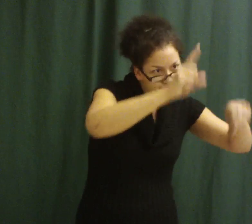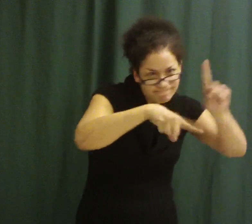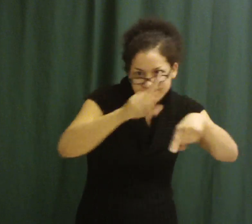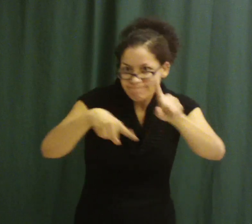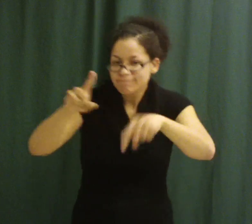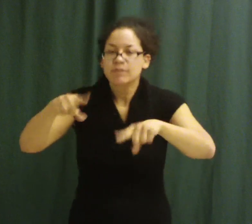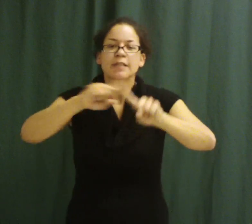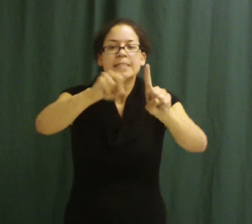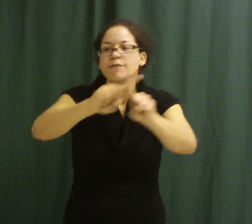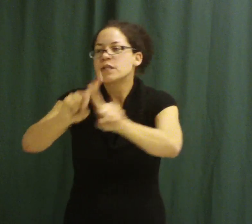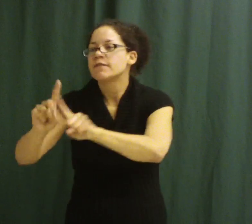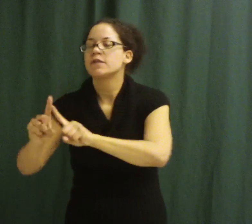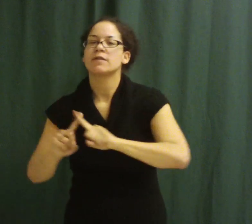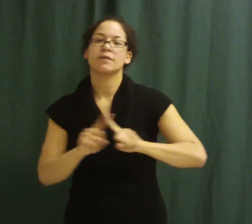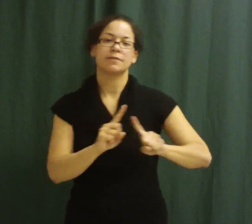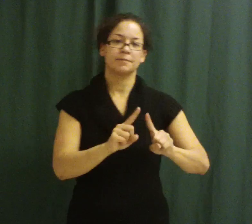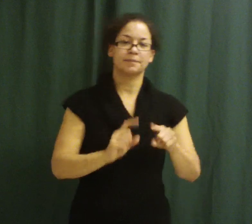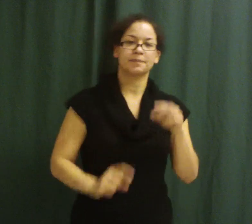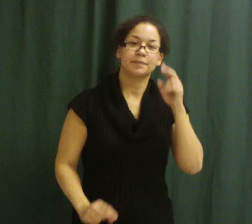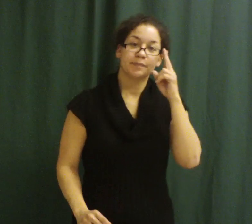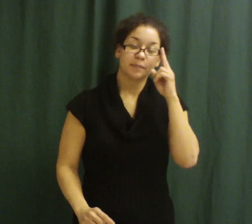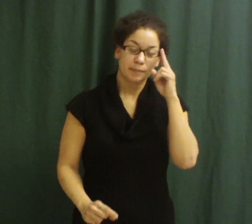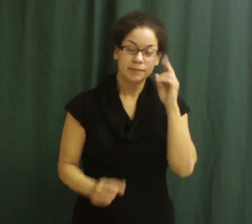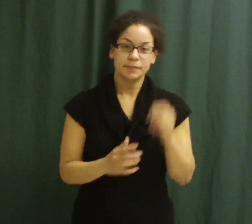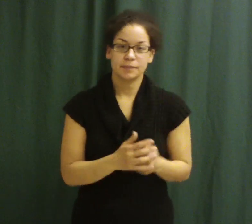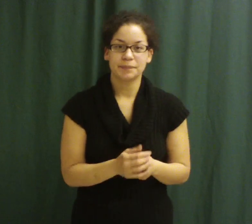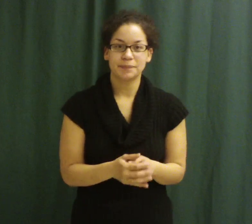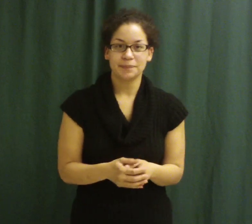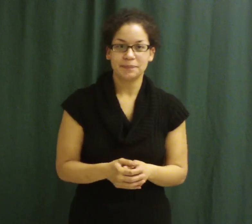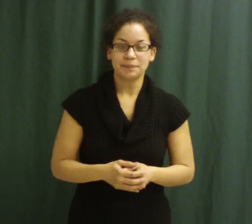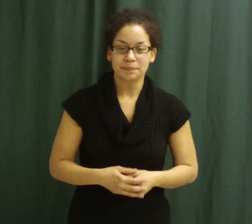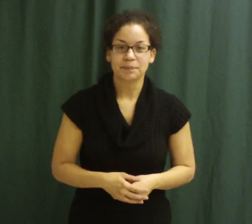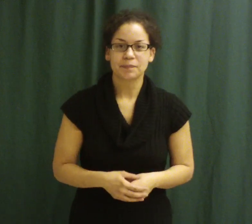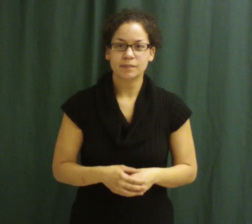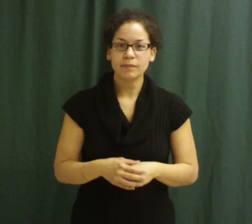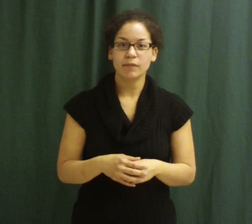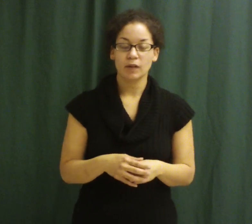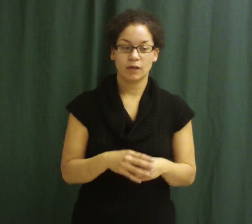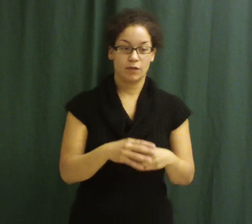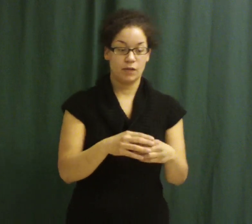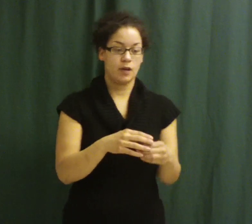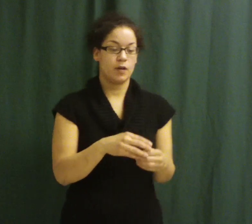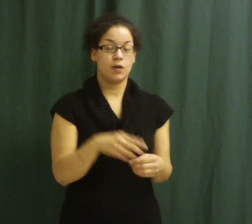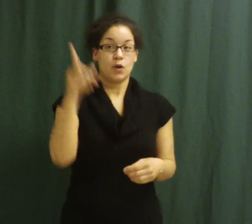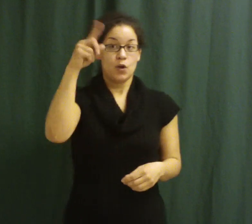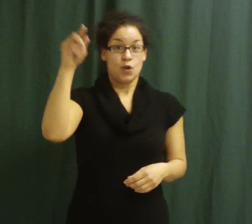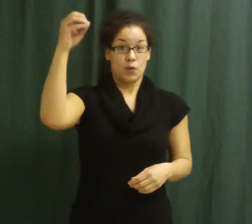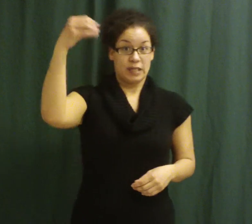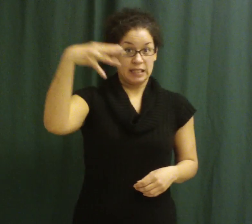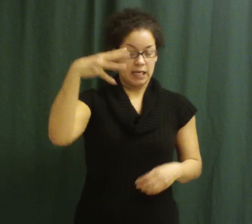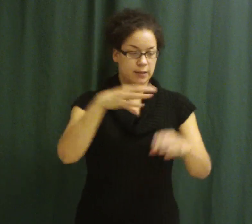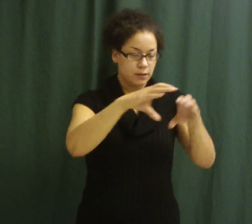Farther from the sun are the gas giant